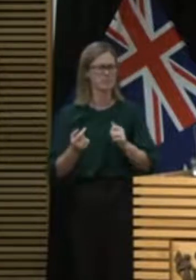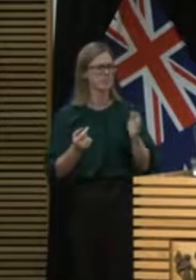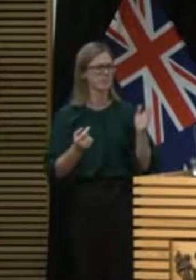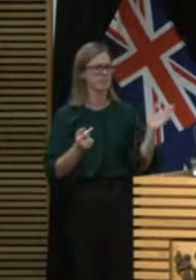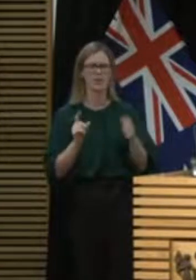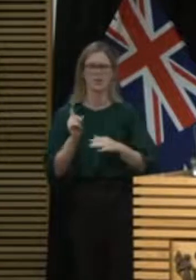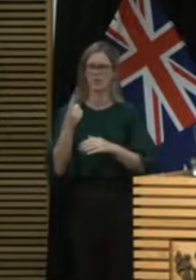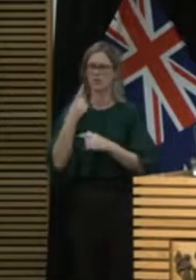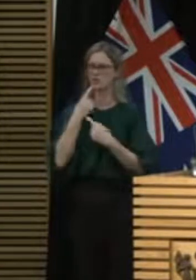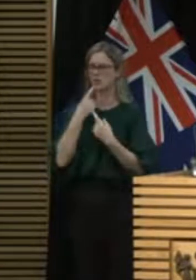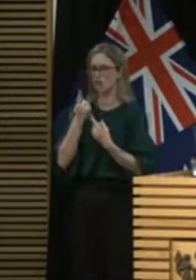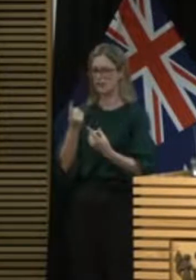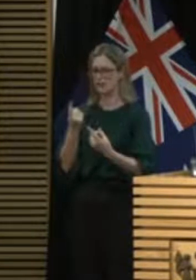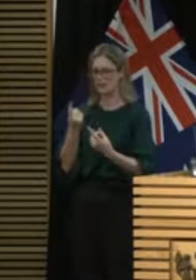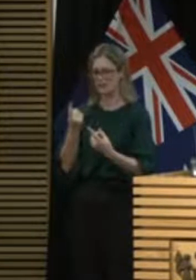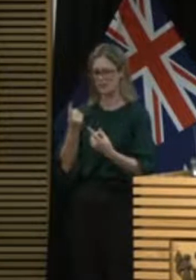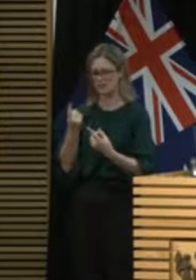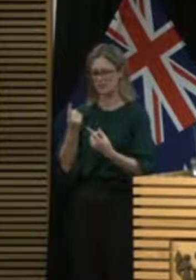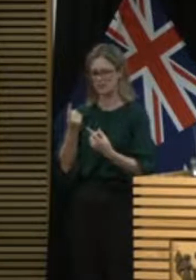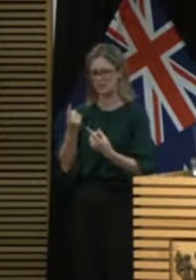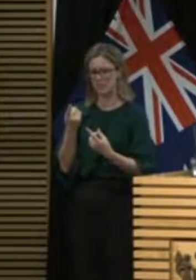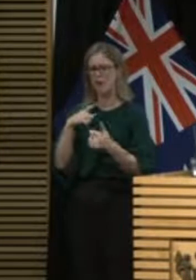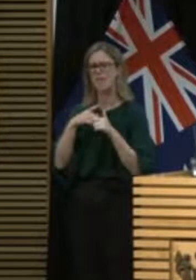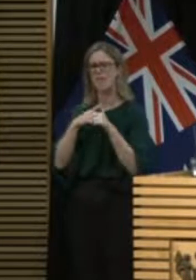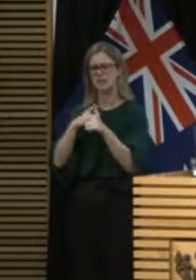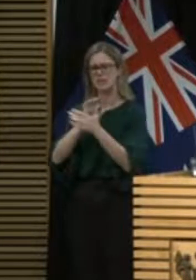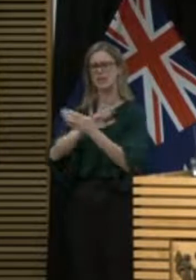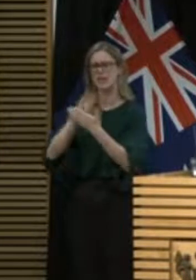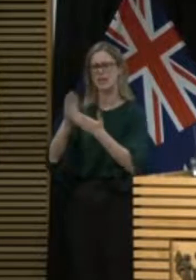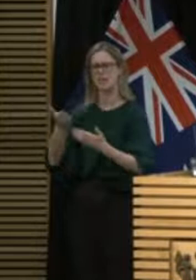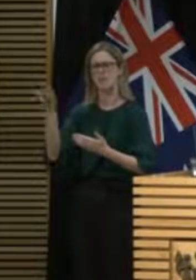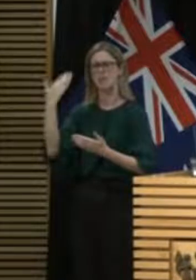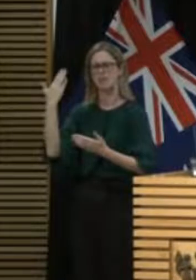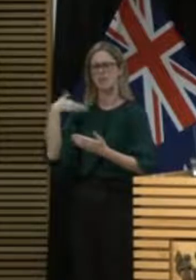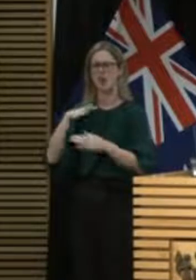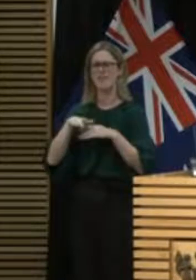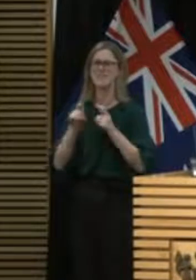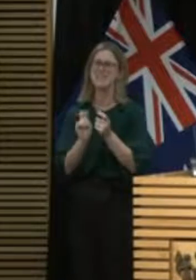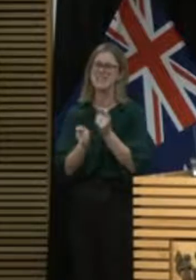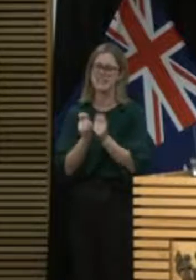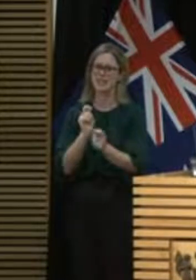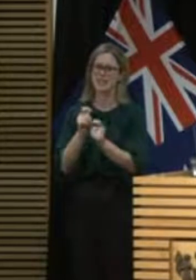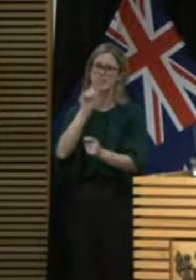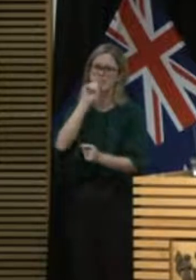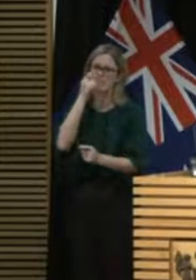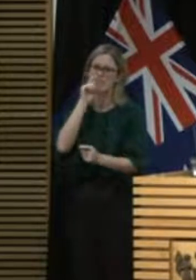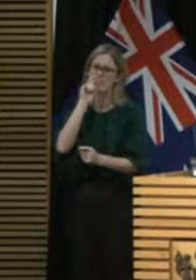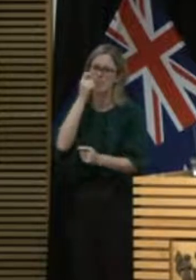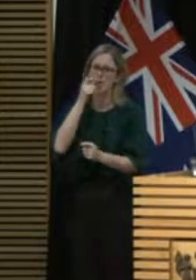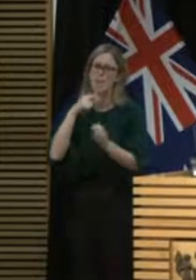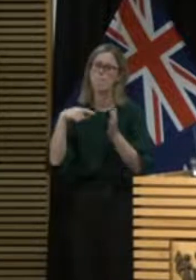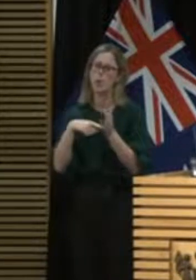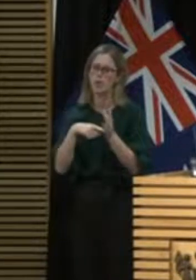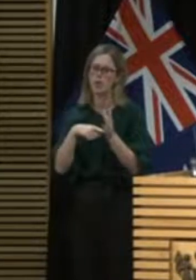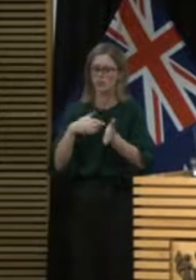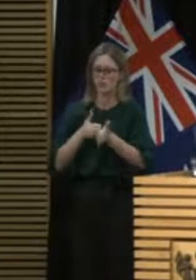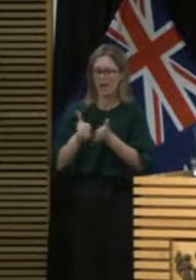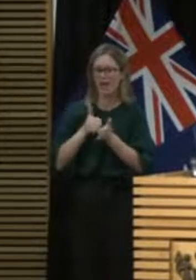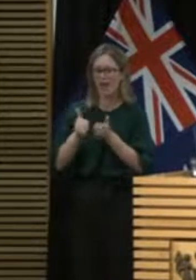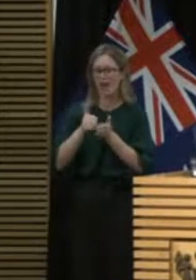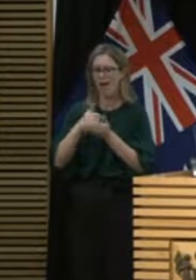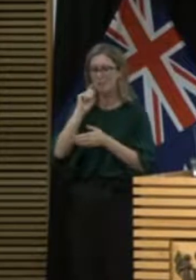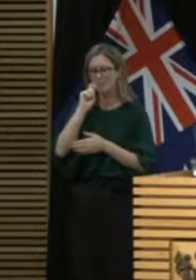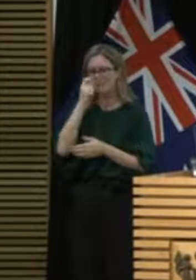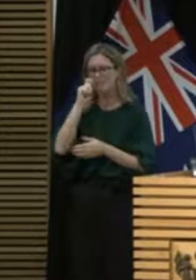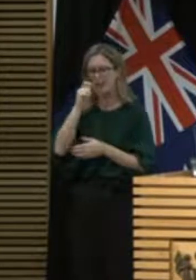make, and the Prime Minister's alluded to this, is our advice was very clear from the start around testing, and hence the surveillance testing for